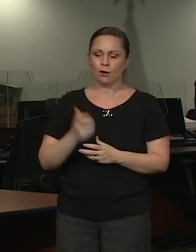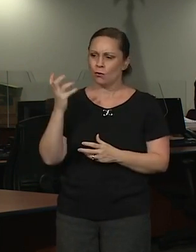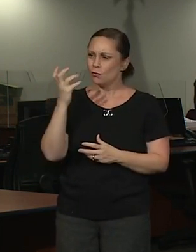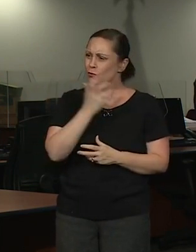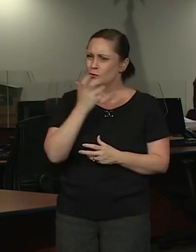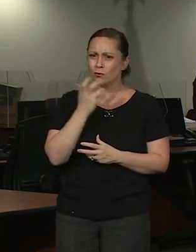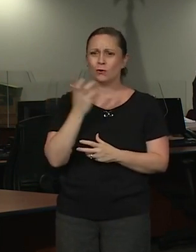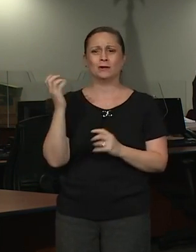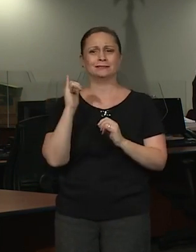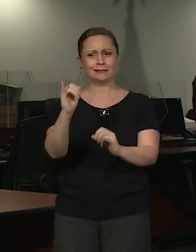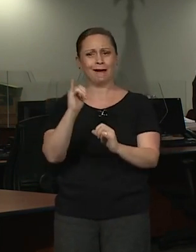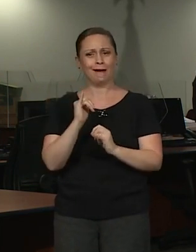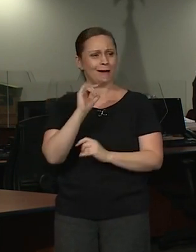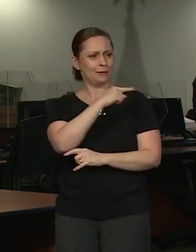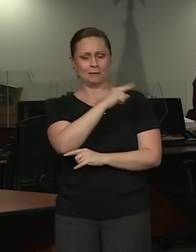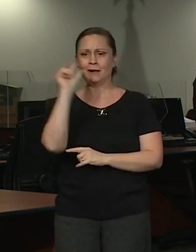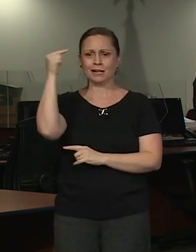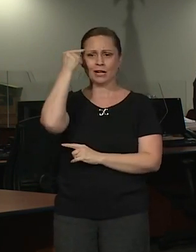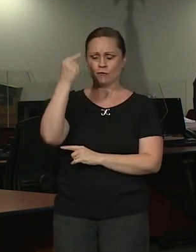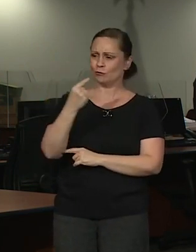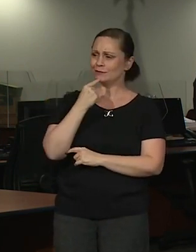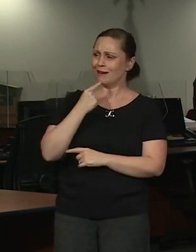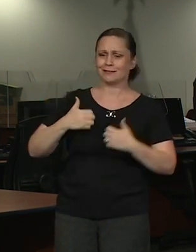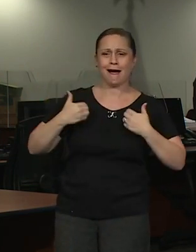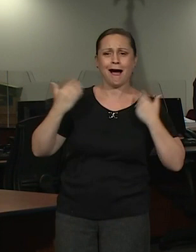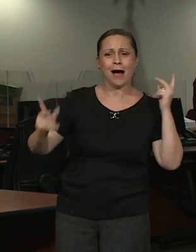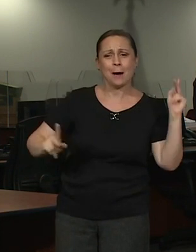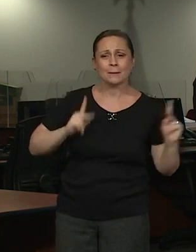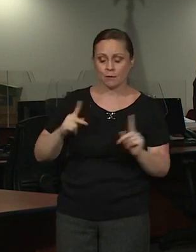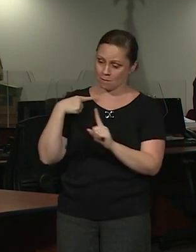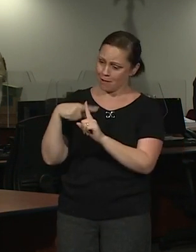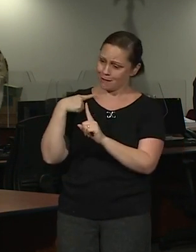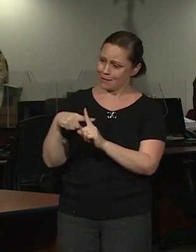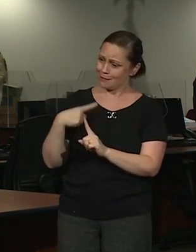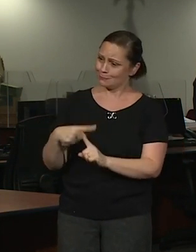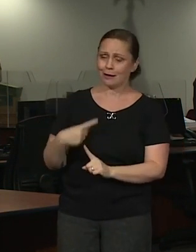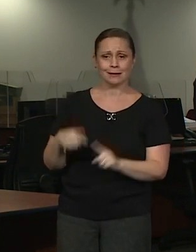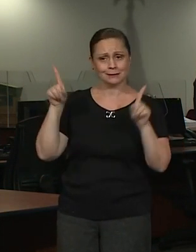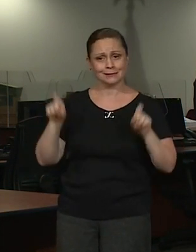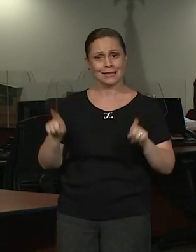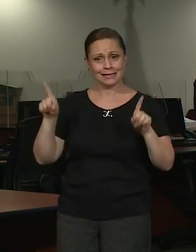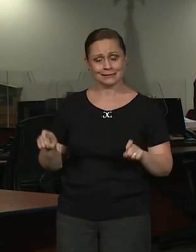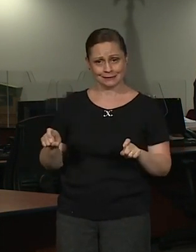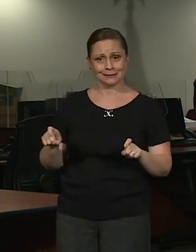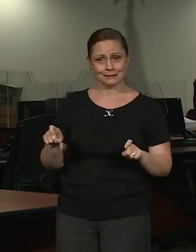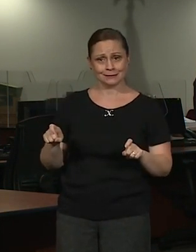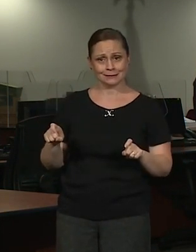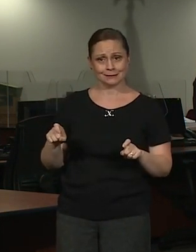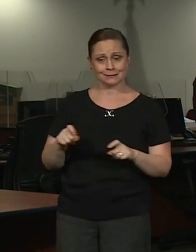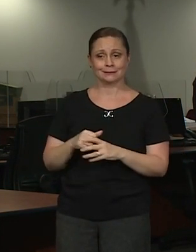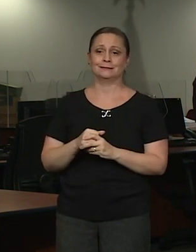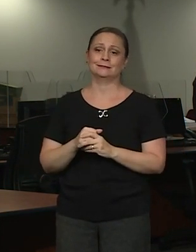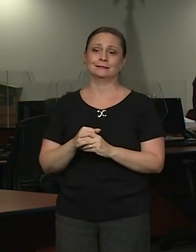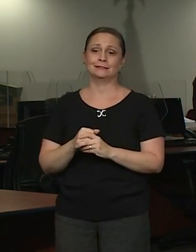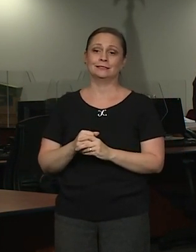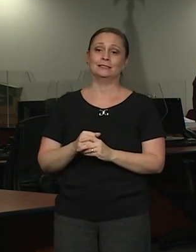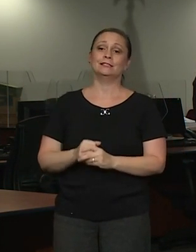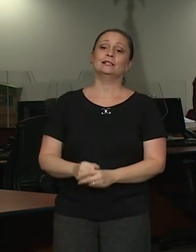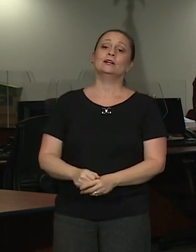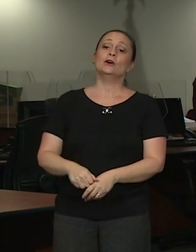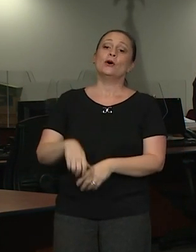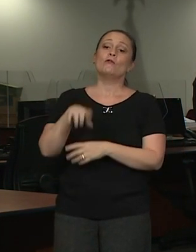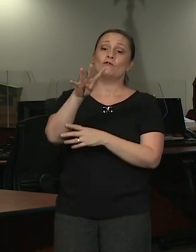the governor said, who are testing positive for the virus. Since April 4th, South Carolina has seen a